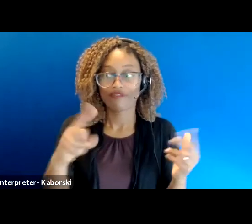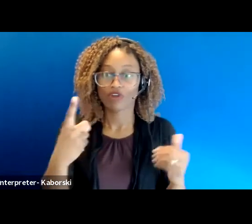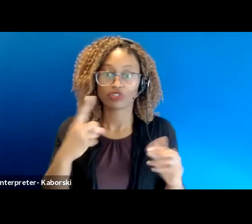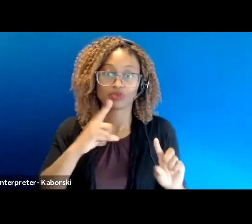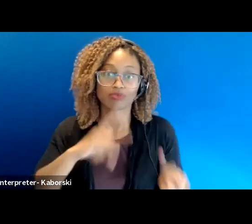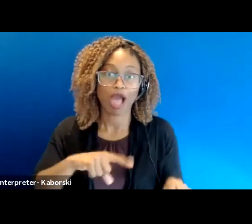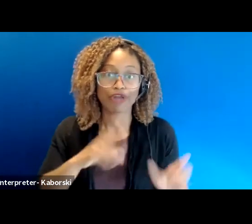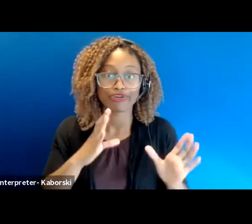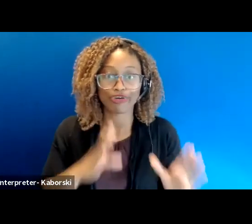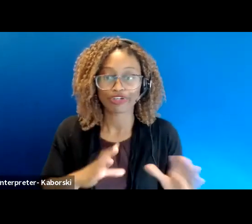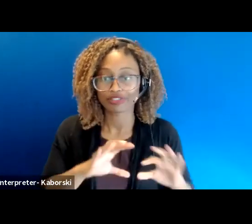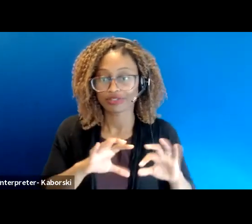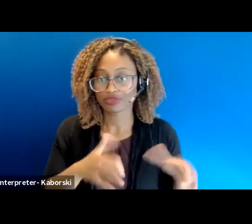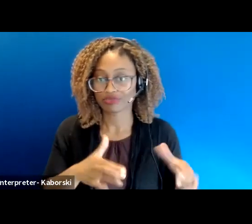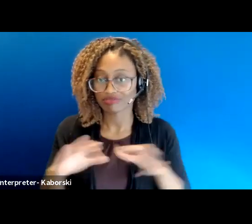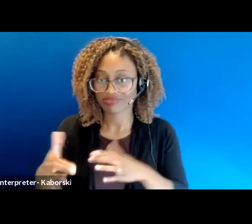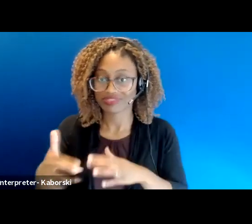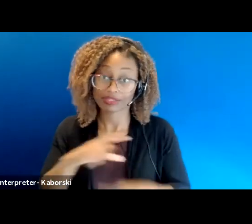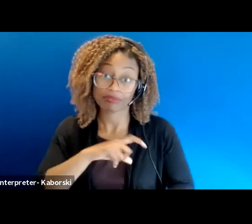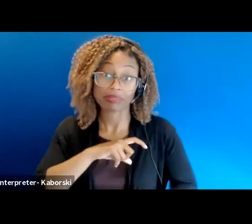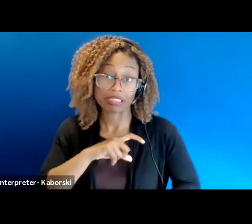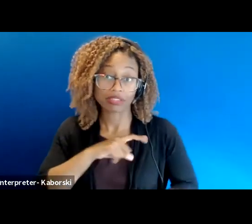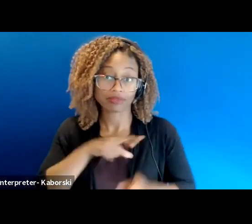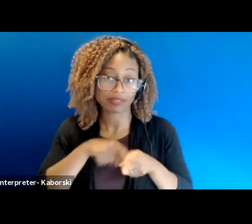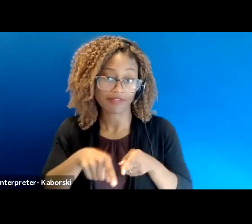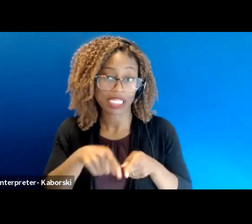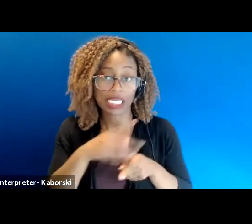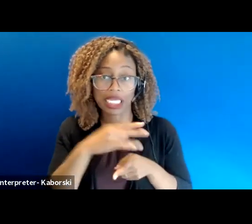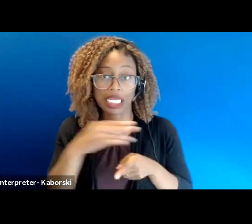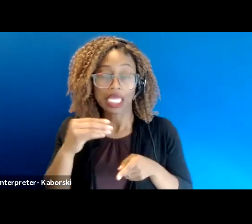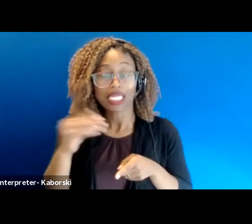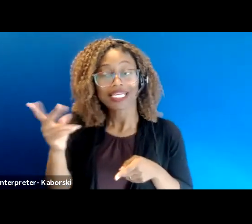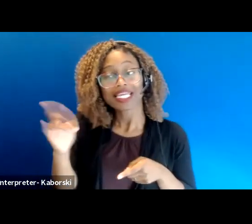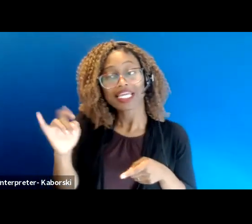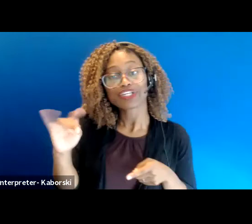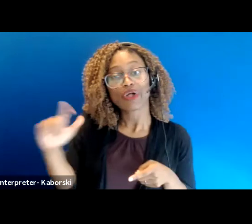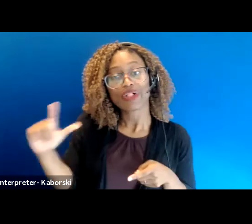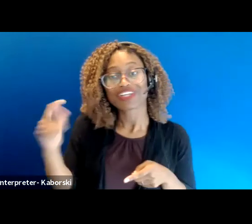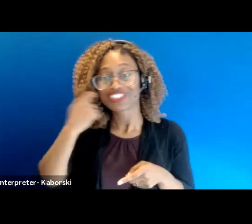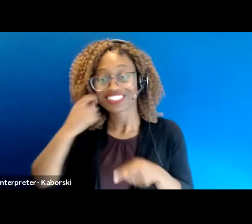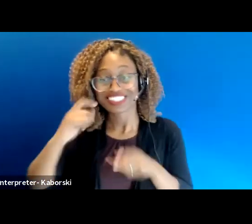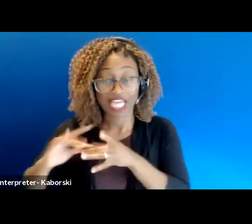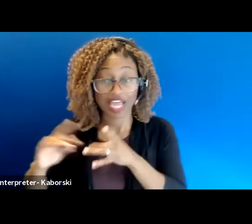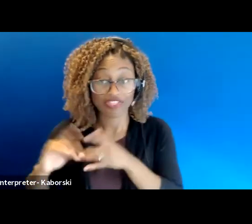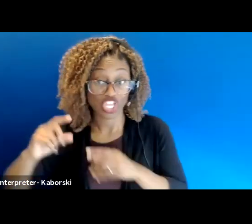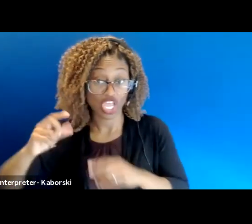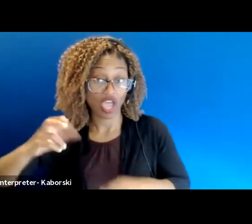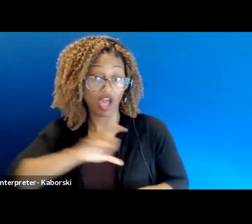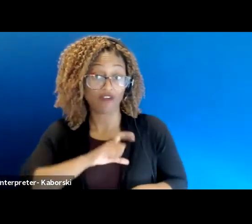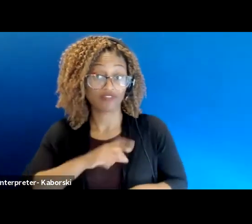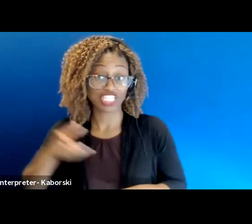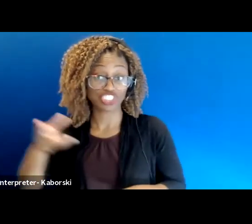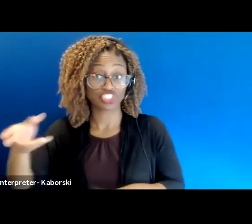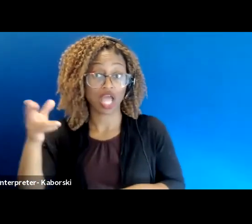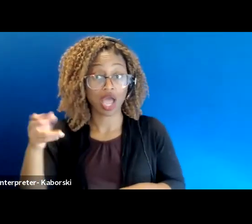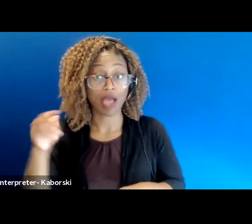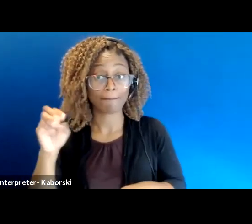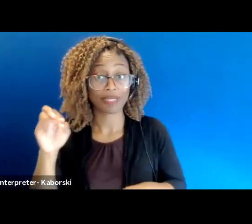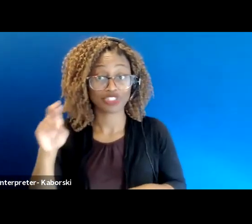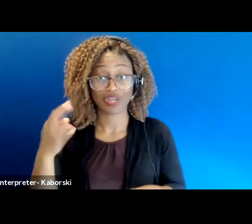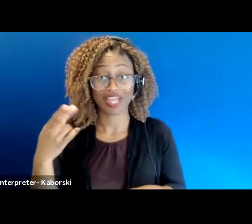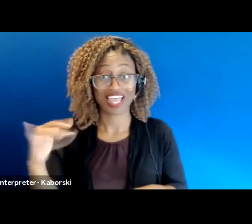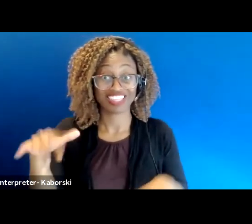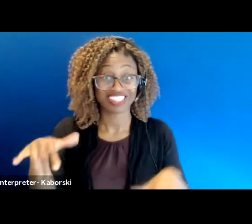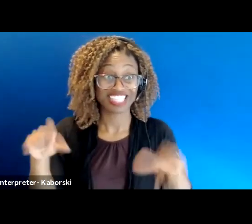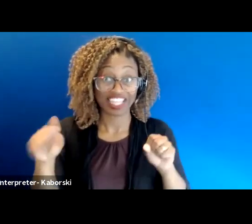police. And as Kendall may have said, the officer that shot Mr. Hill had taken the